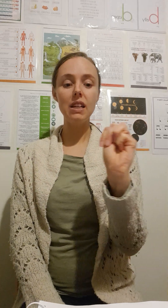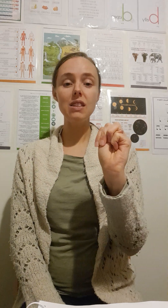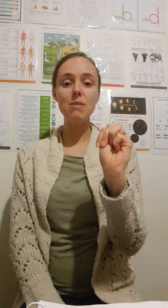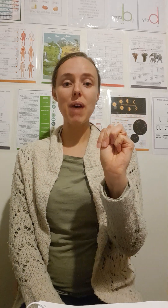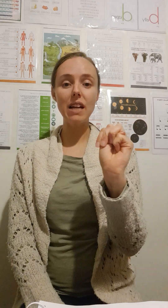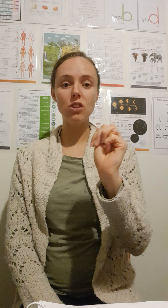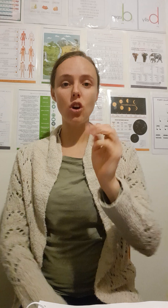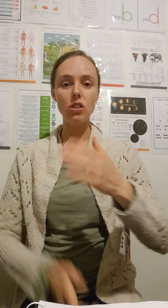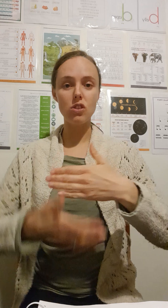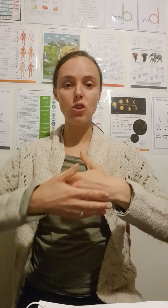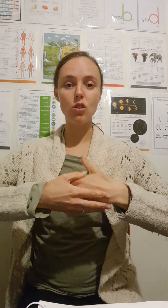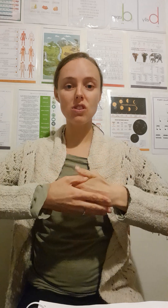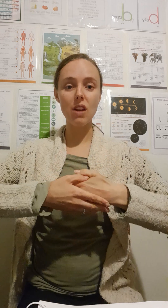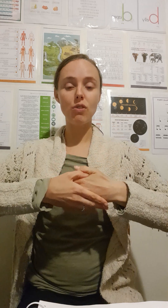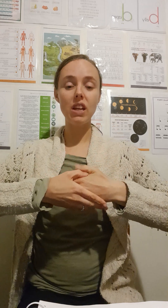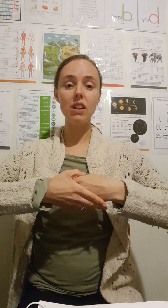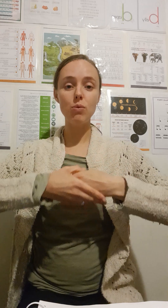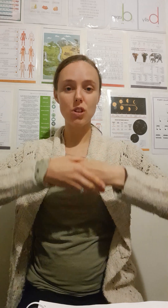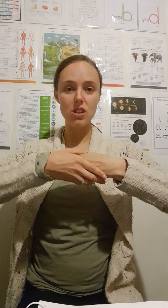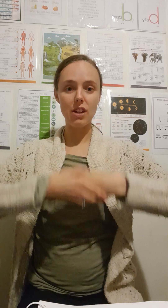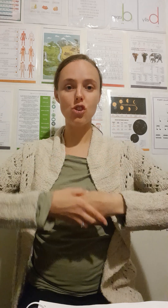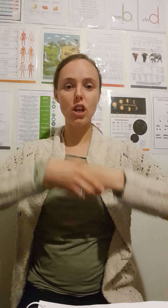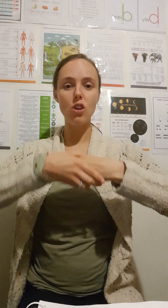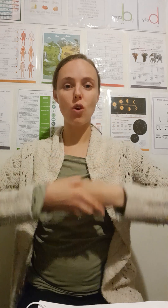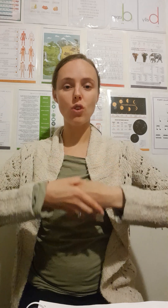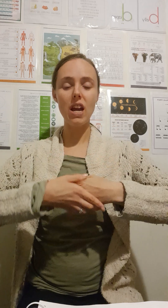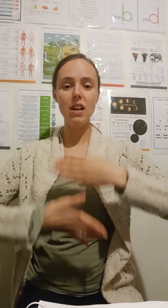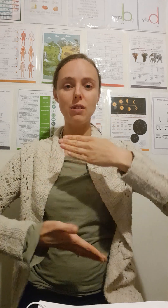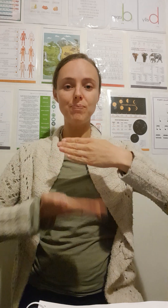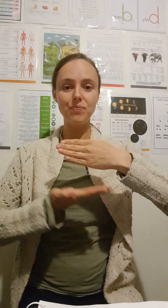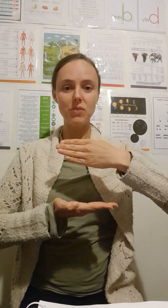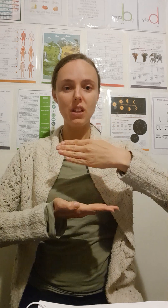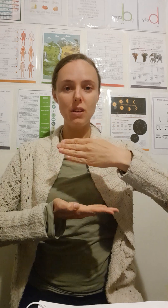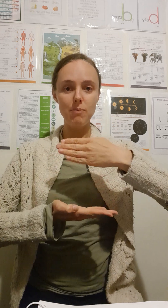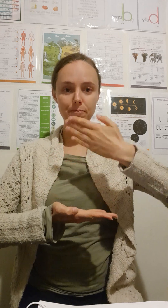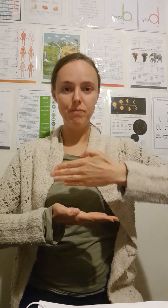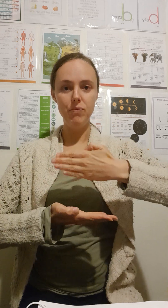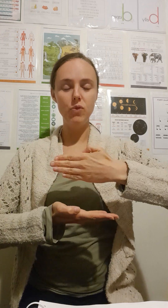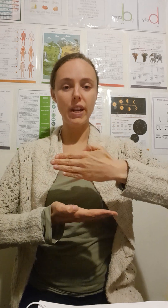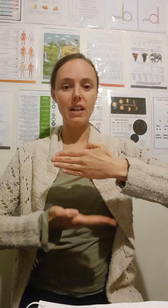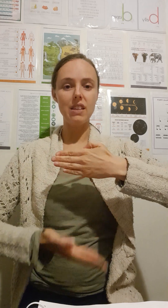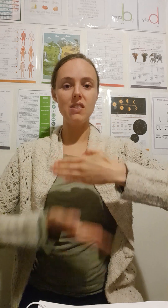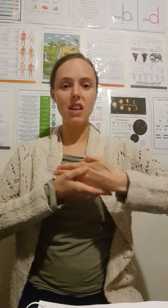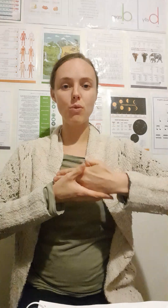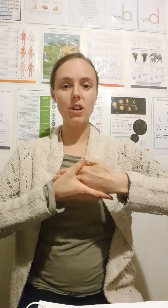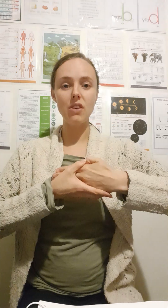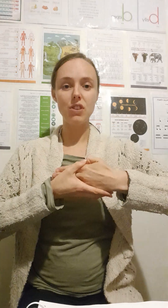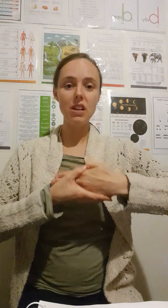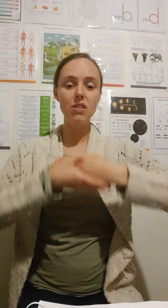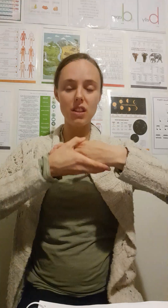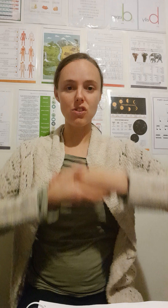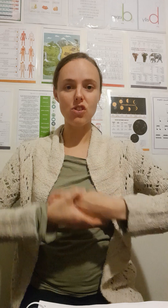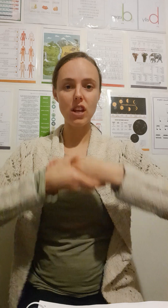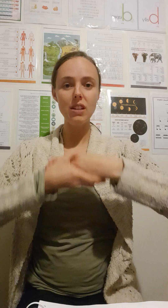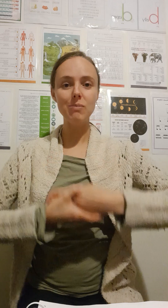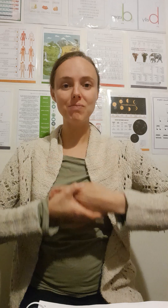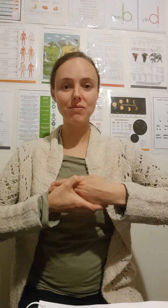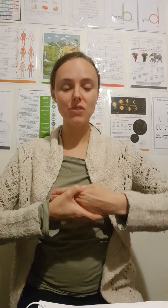England's Magna Carta. So you do the sign for England, which is like shaking your own hand. And I like this, the other one underneath, and just shake it.